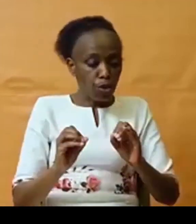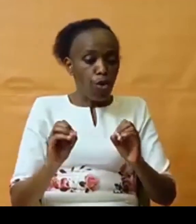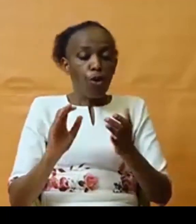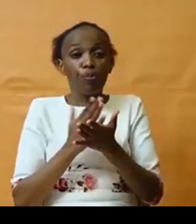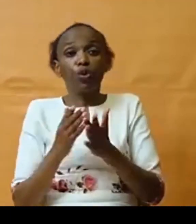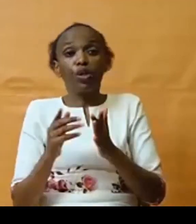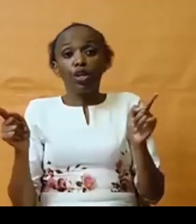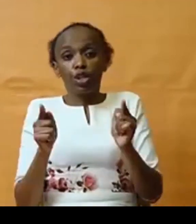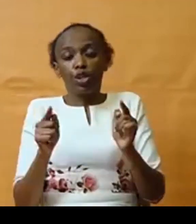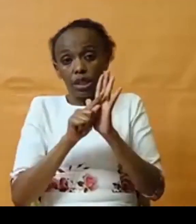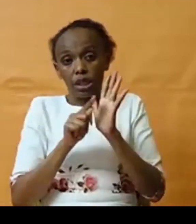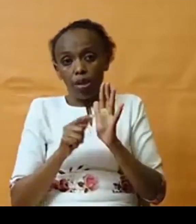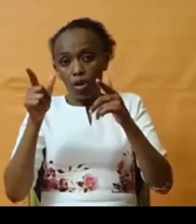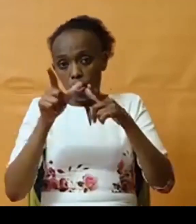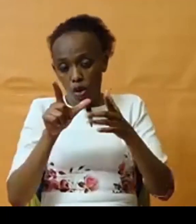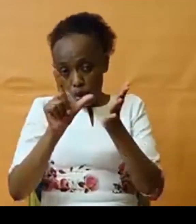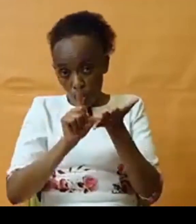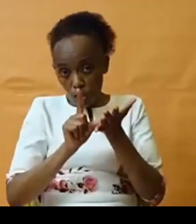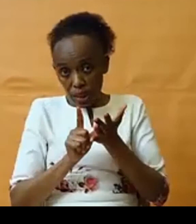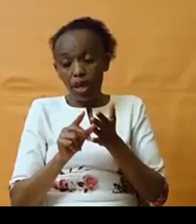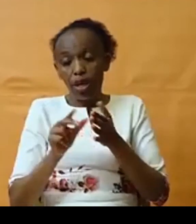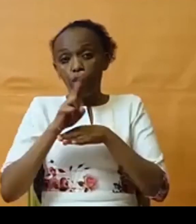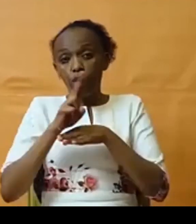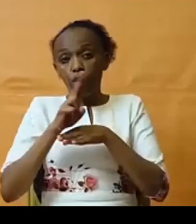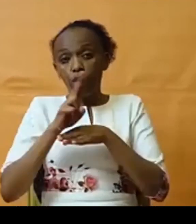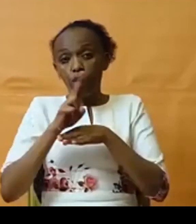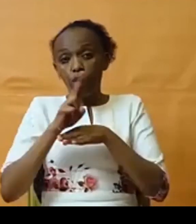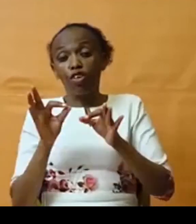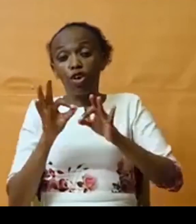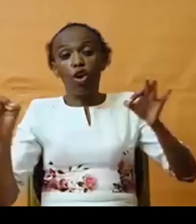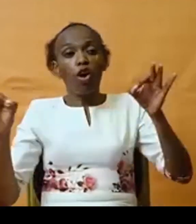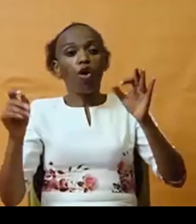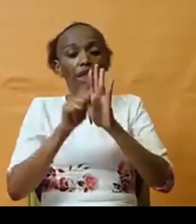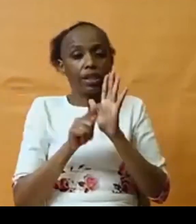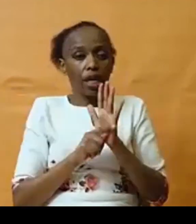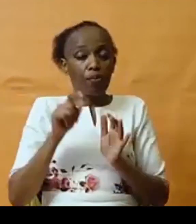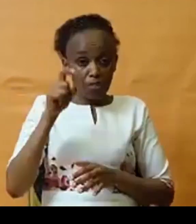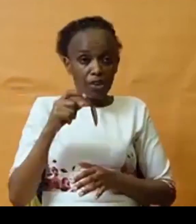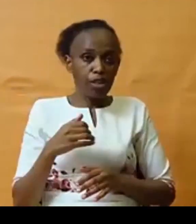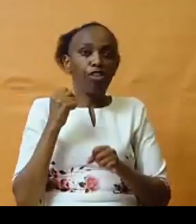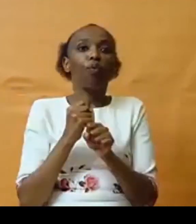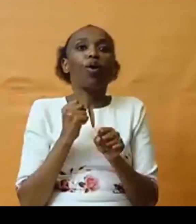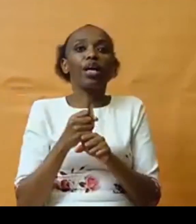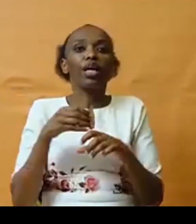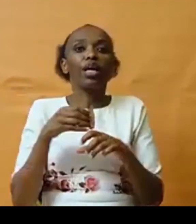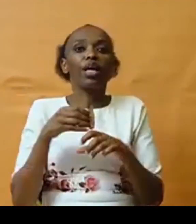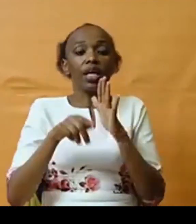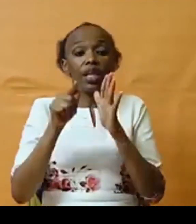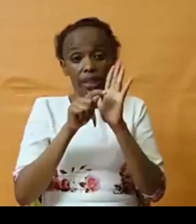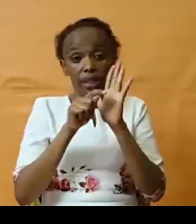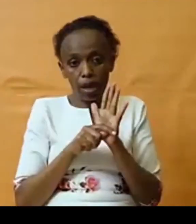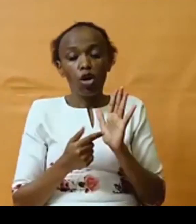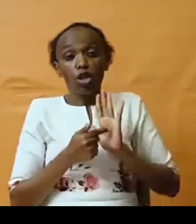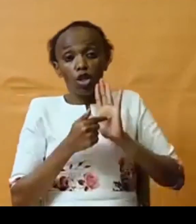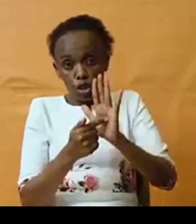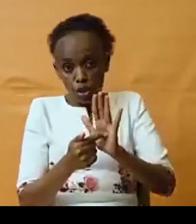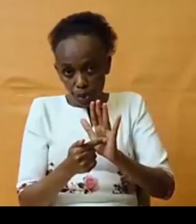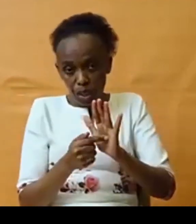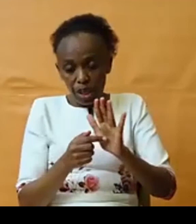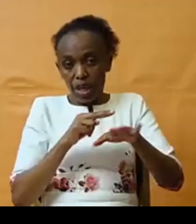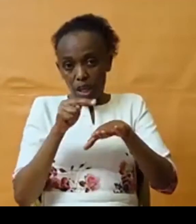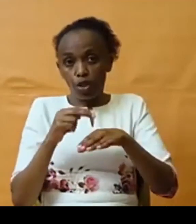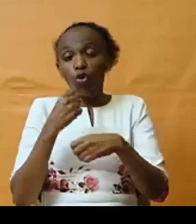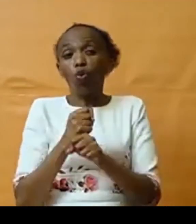for long-term purposes. There is need for operation within a sound, integrated national financing